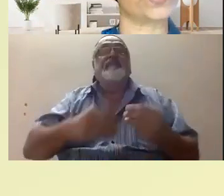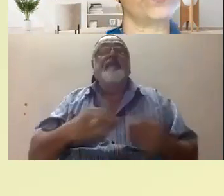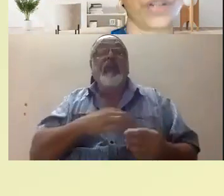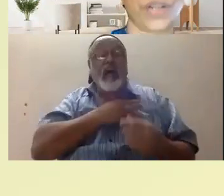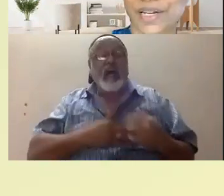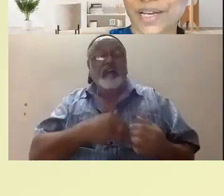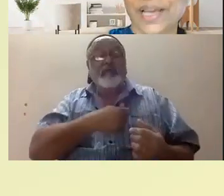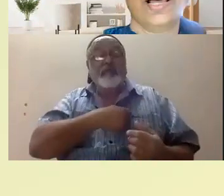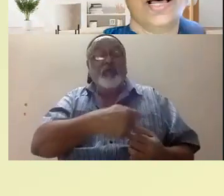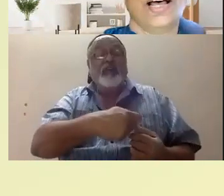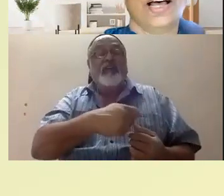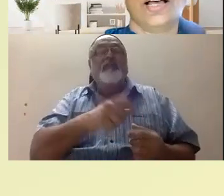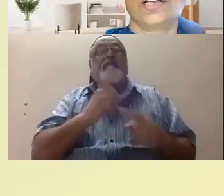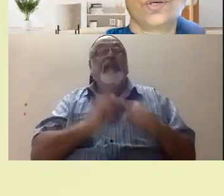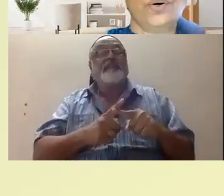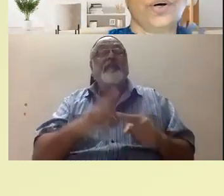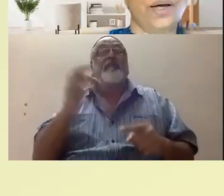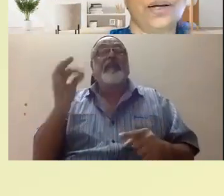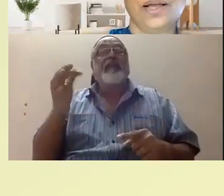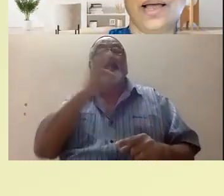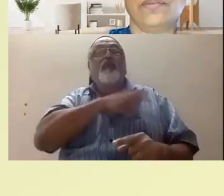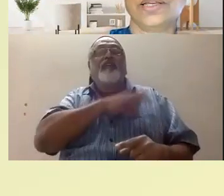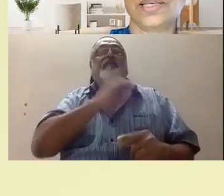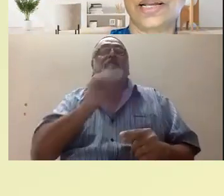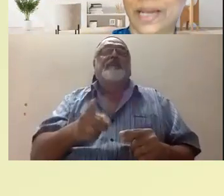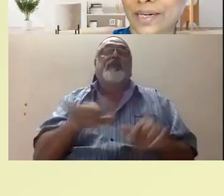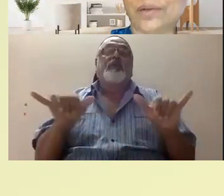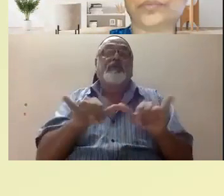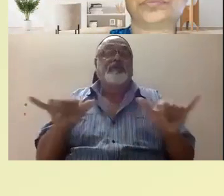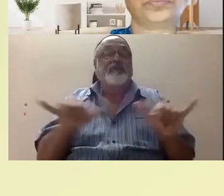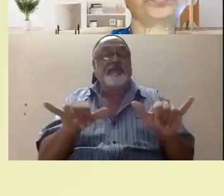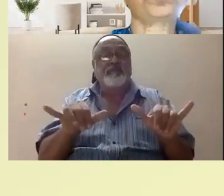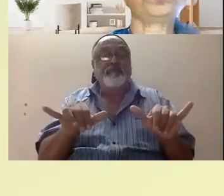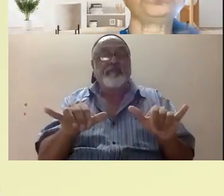strings also for it. So having said that,